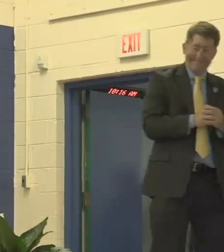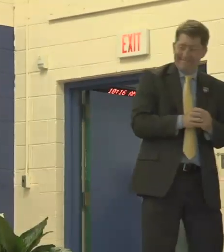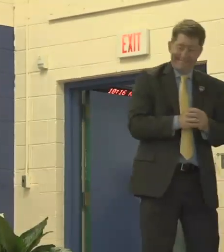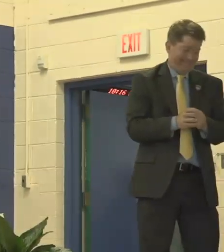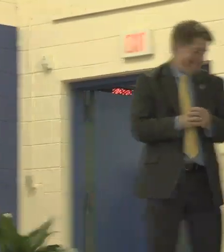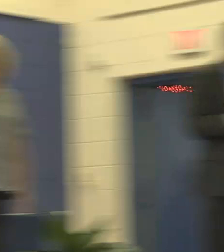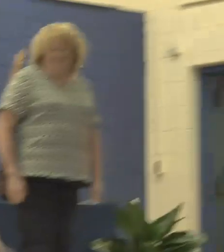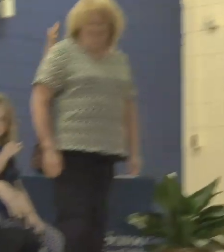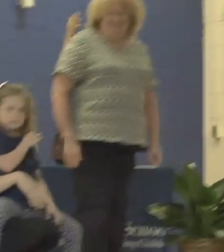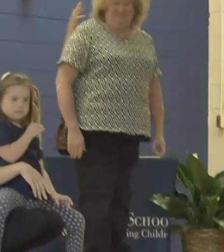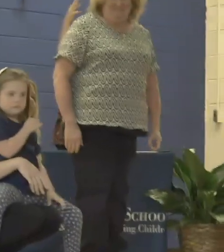school today.